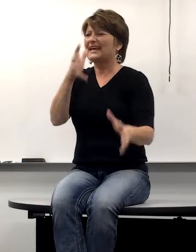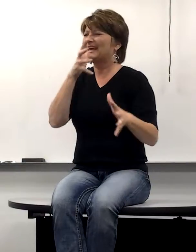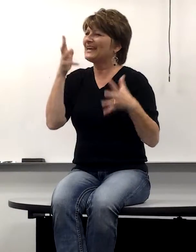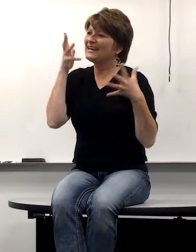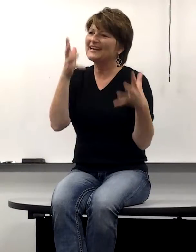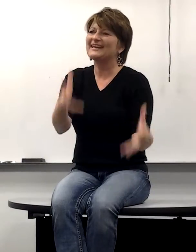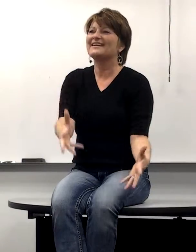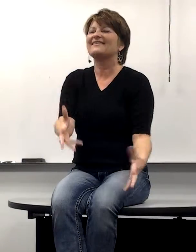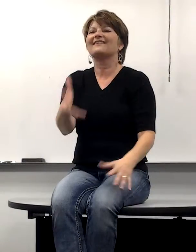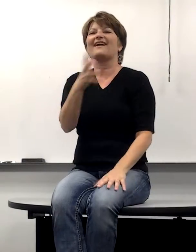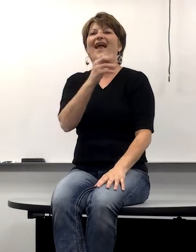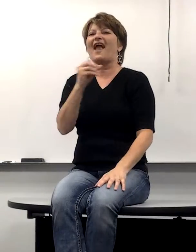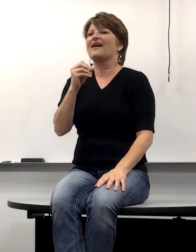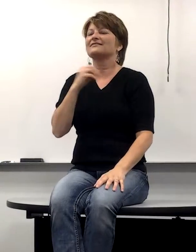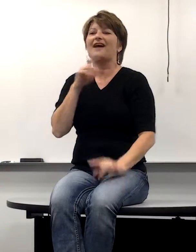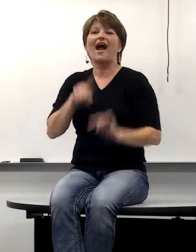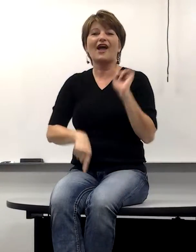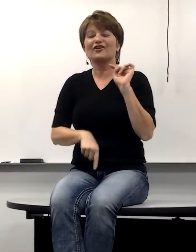The next time I was vomiting.